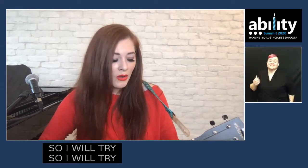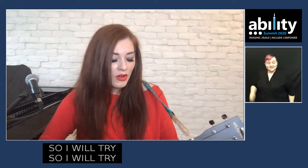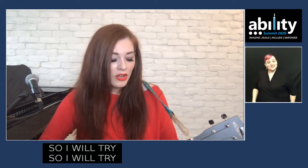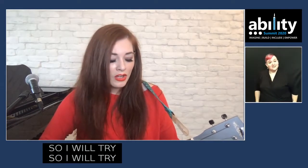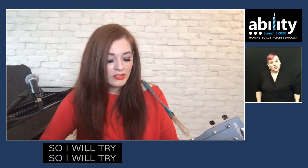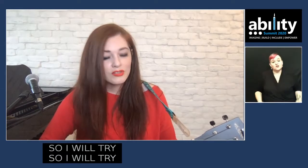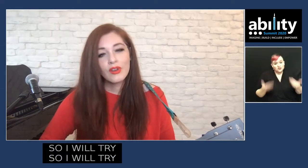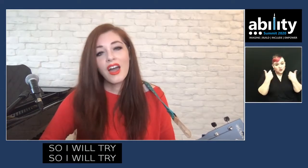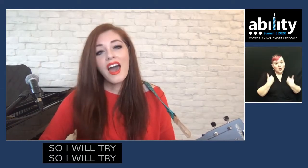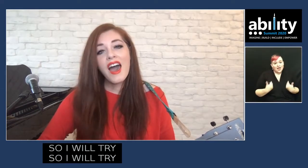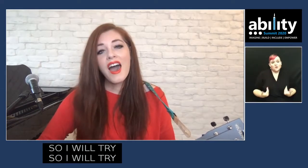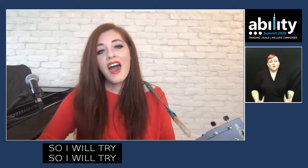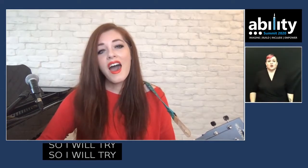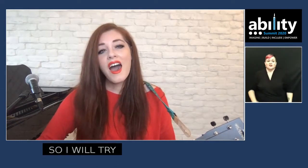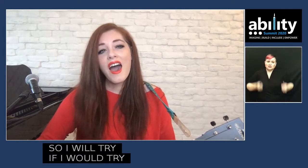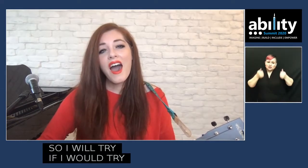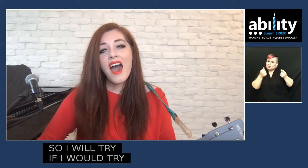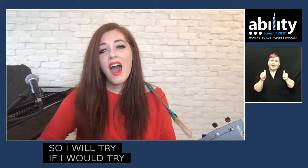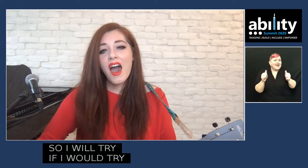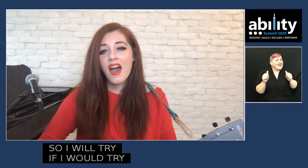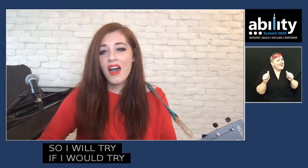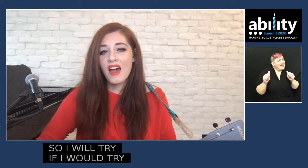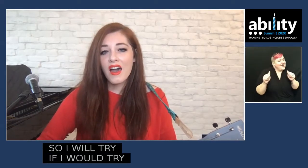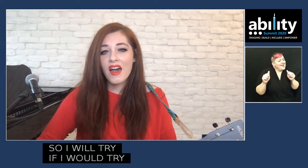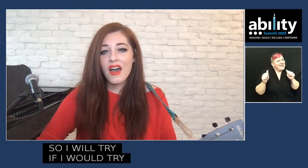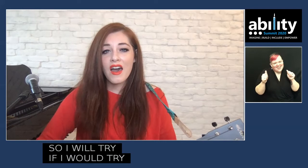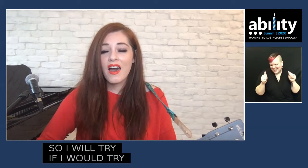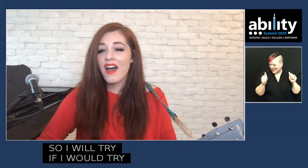If I would try.